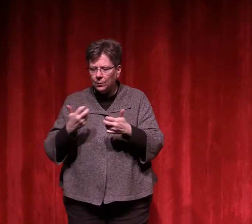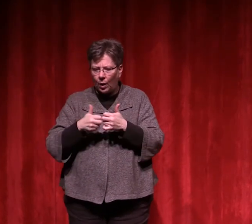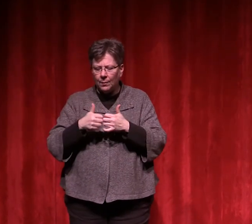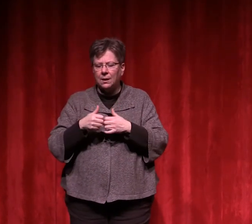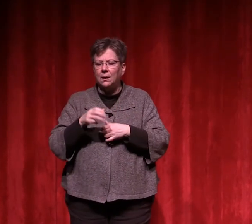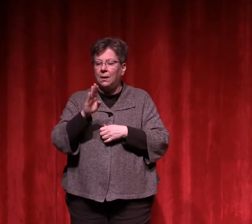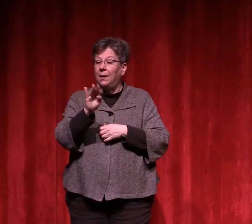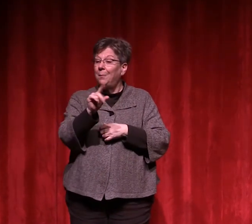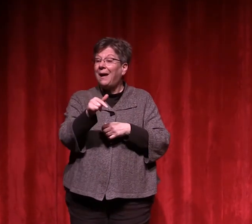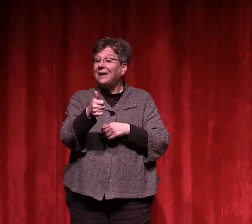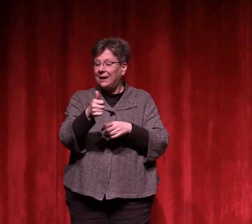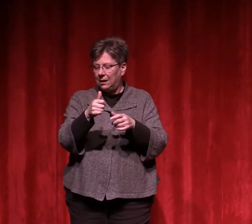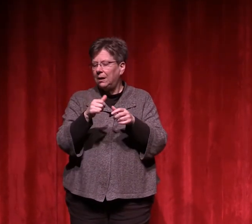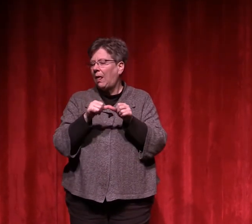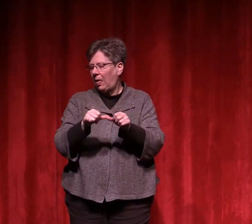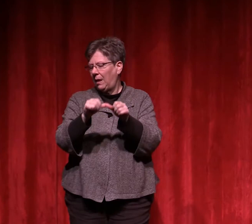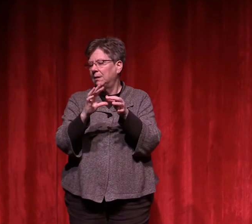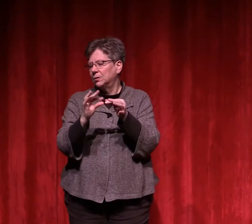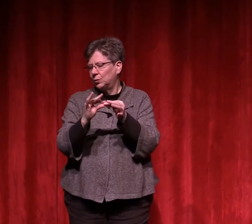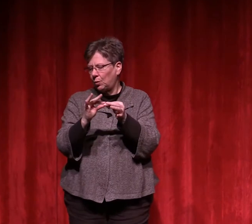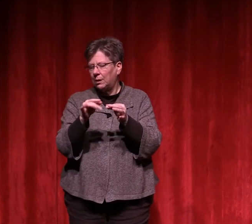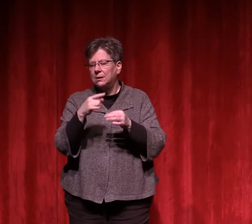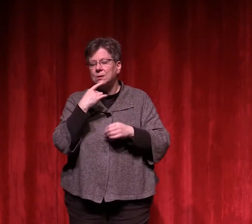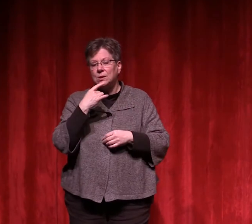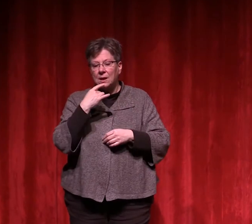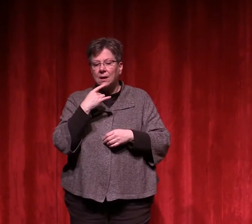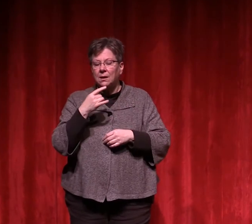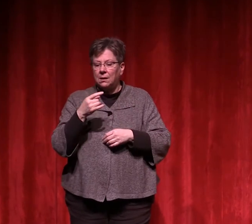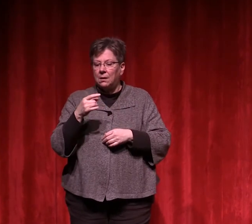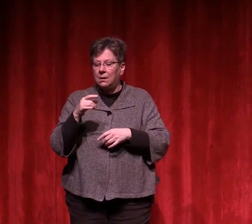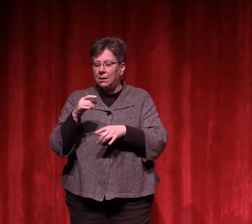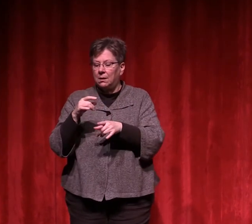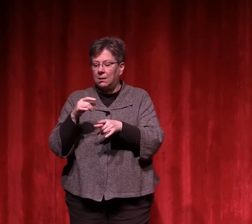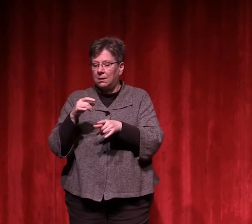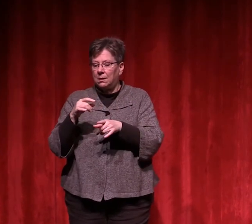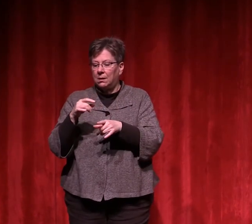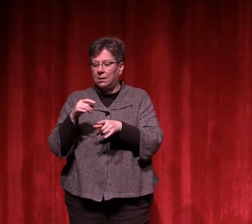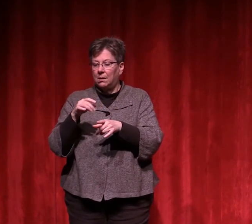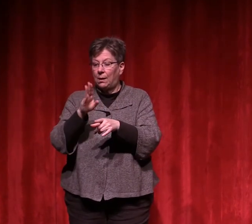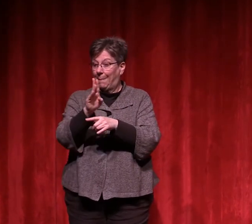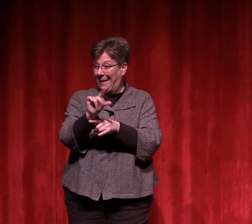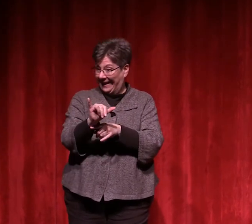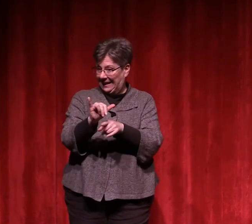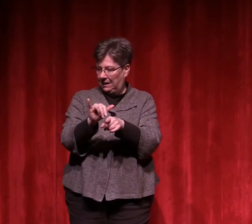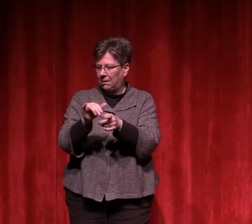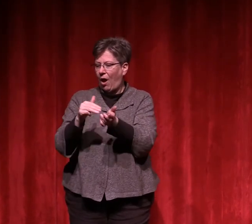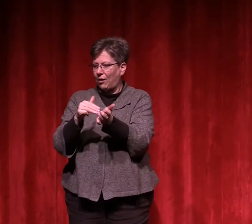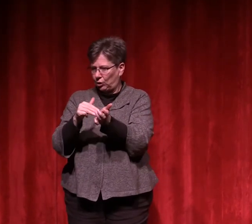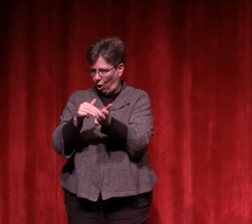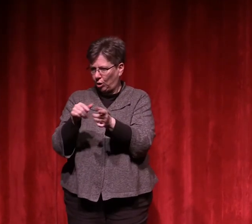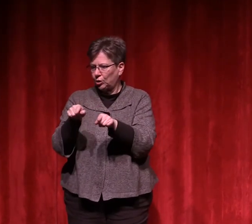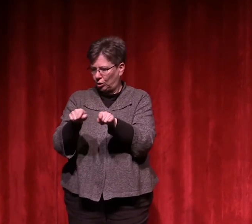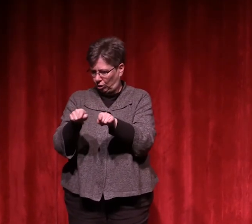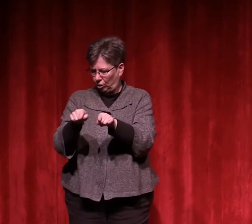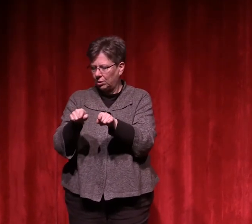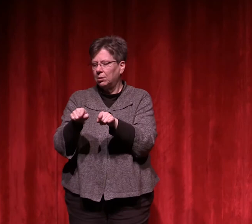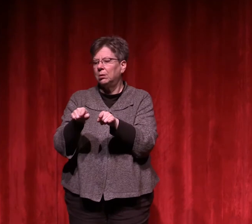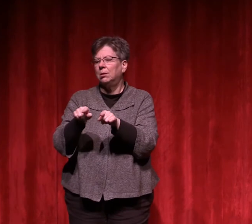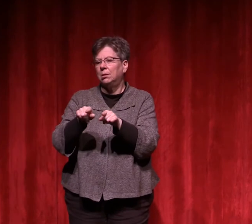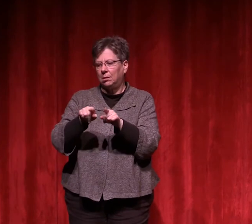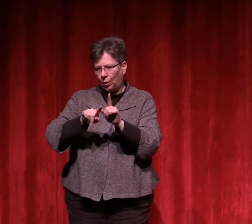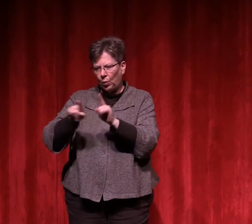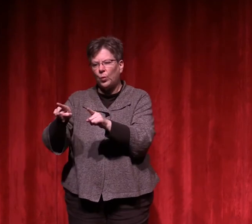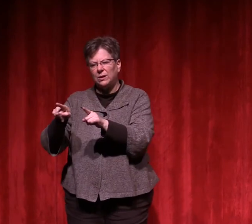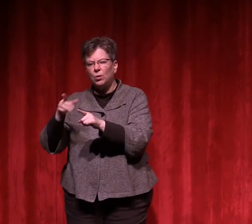Becky went on and told me what had occurred. They had gone to, she and the doctor, I think, went to